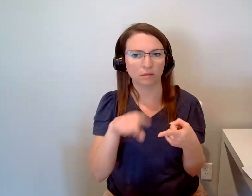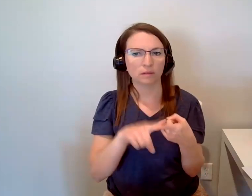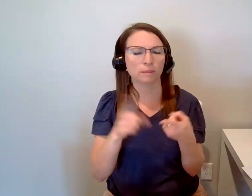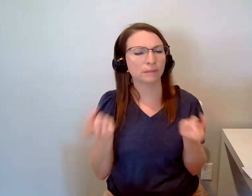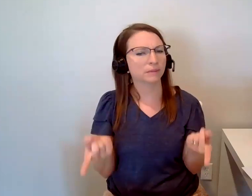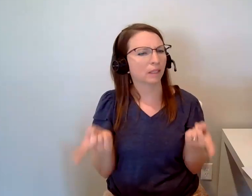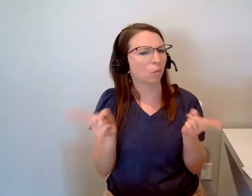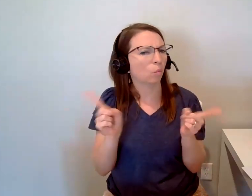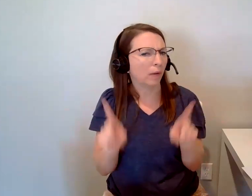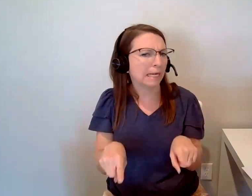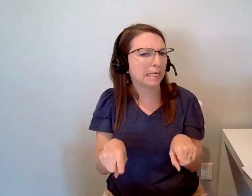Some people sign when.